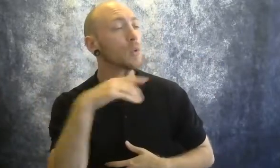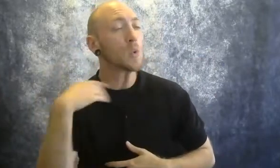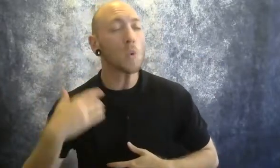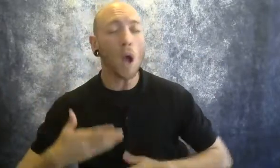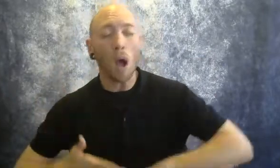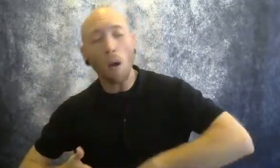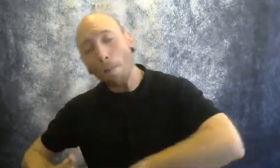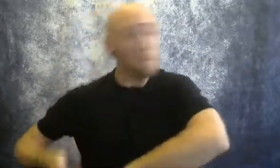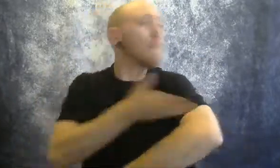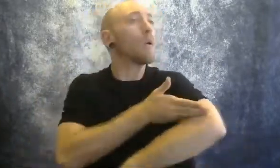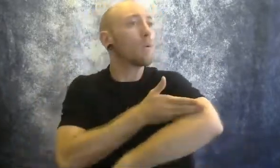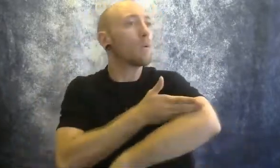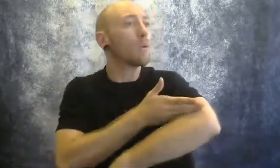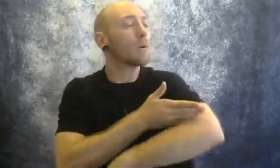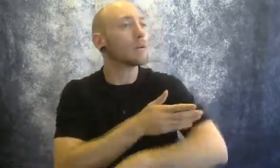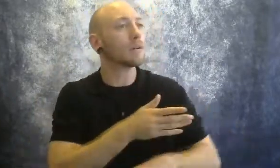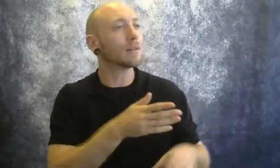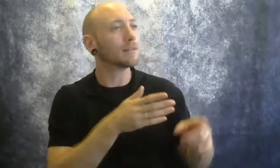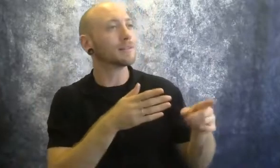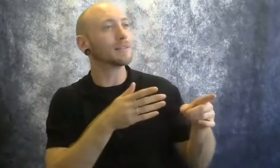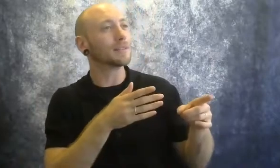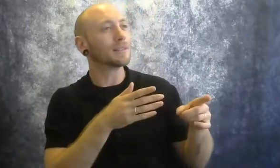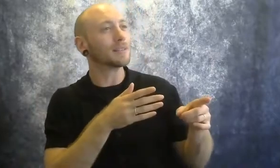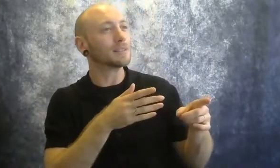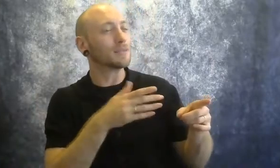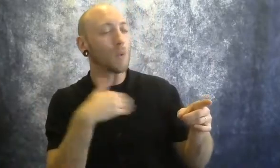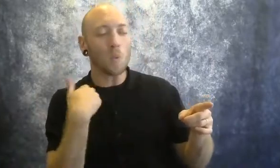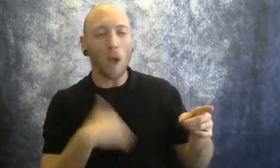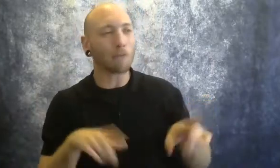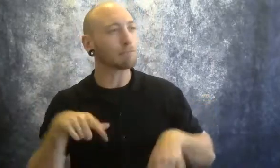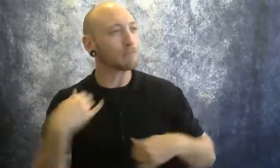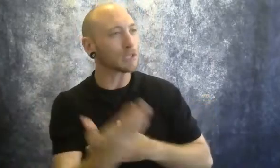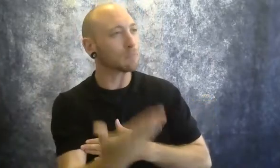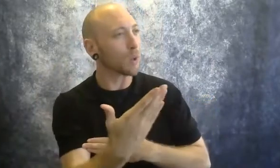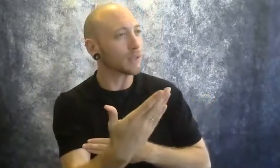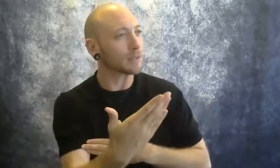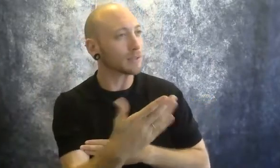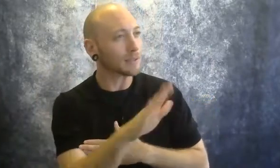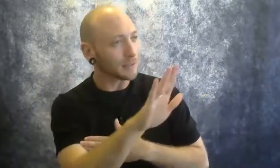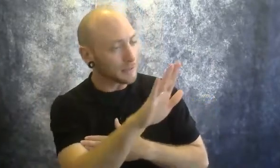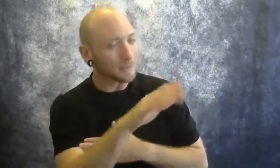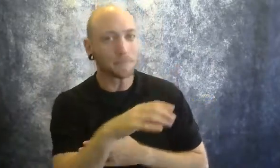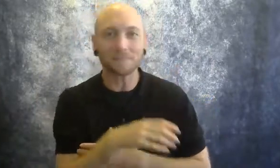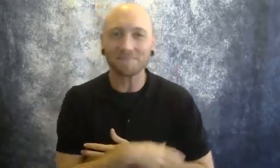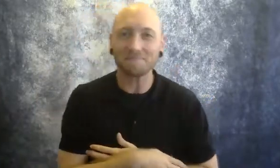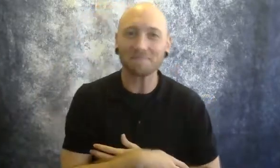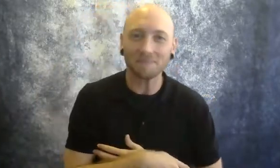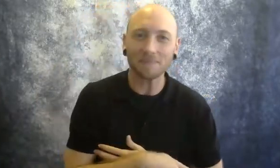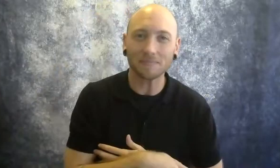my opinion of you has shot up about 1,000%, since you walked in that door today. And